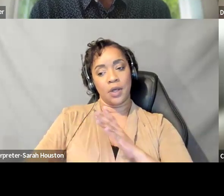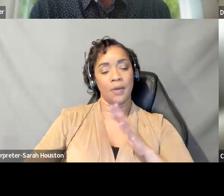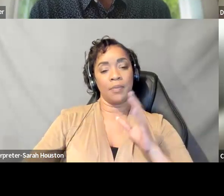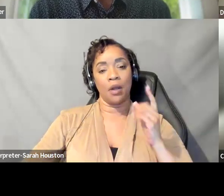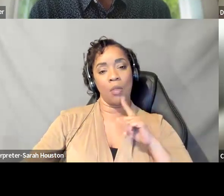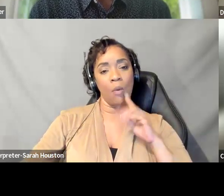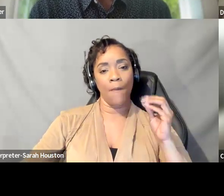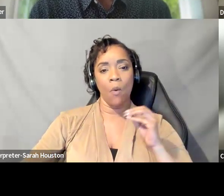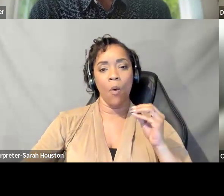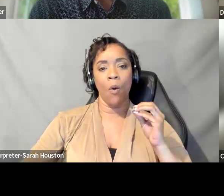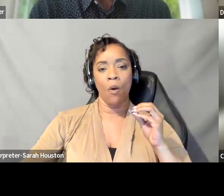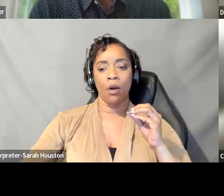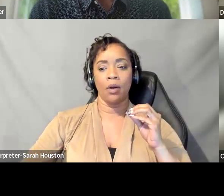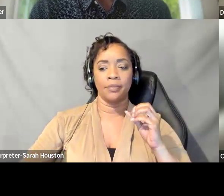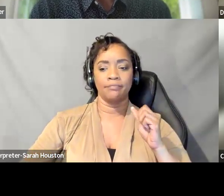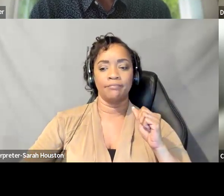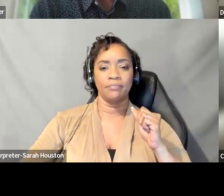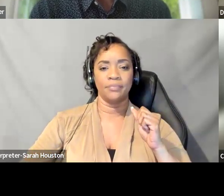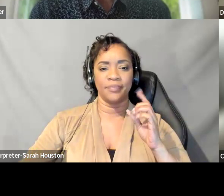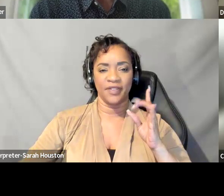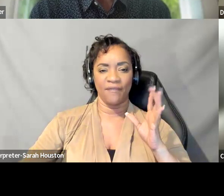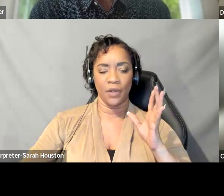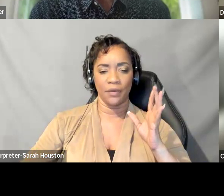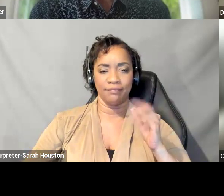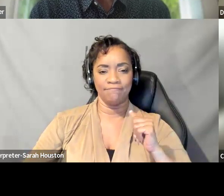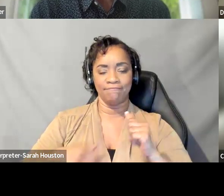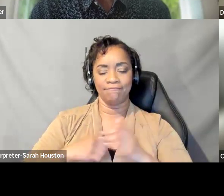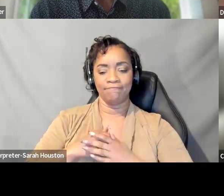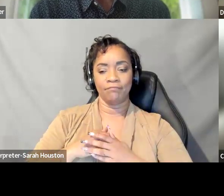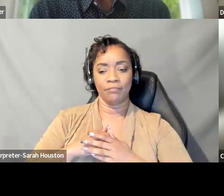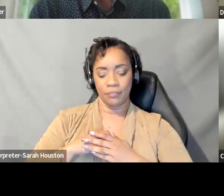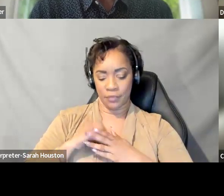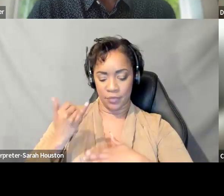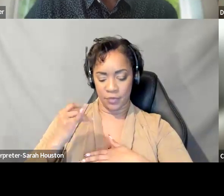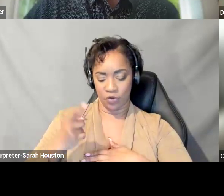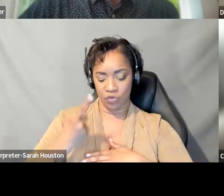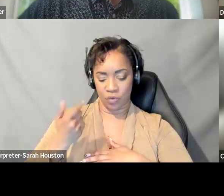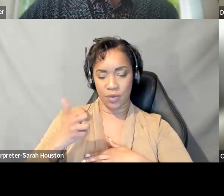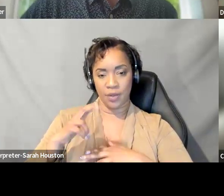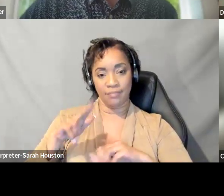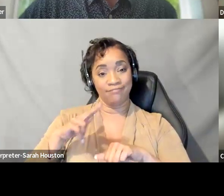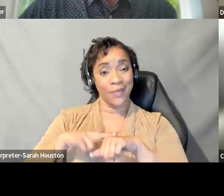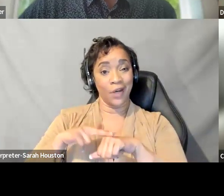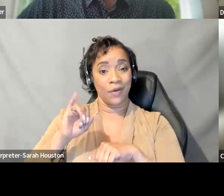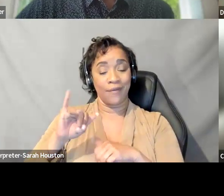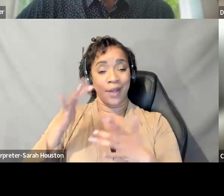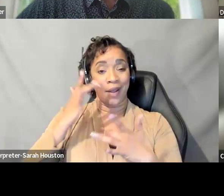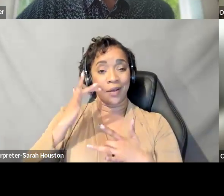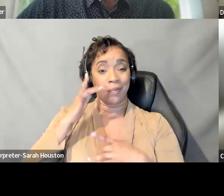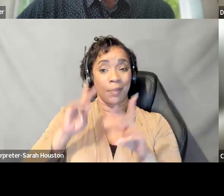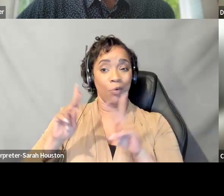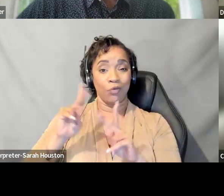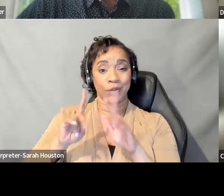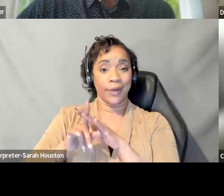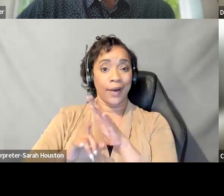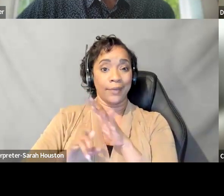more severe long COVID. And it's just a nature of the illness that people kind of disappear